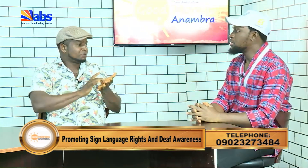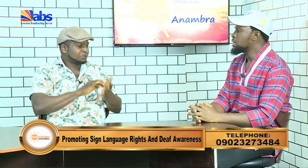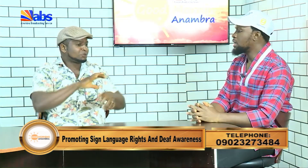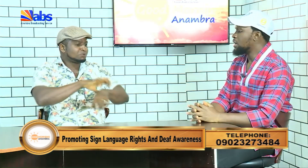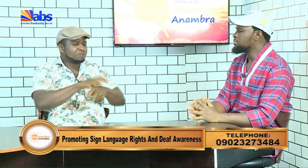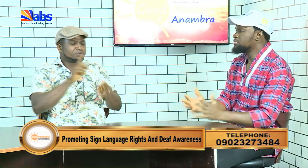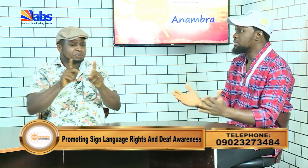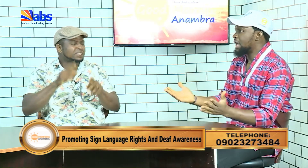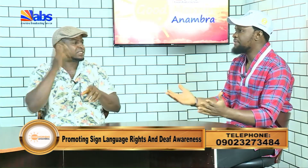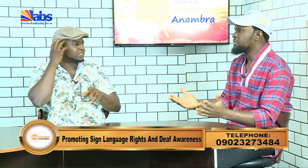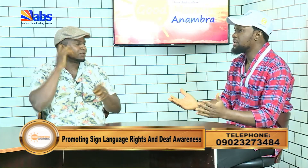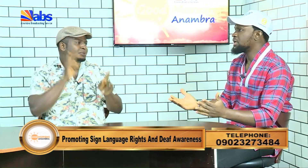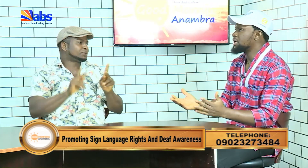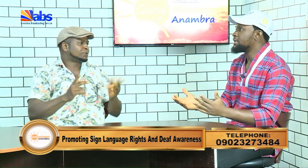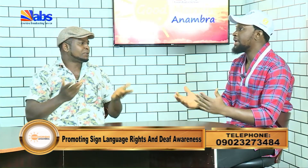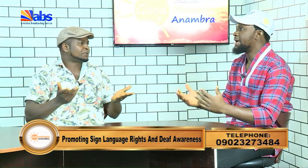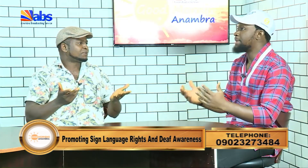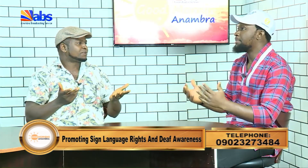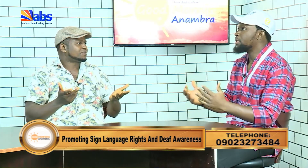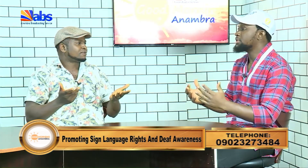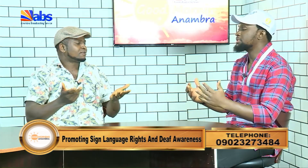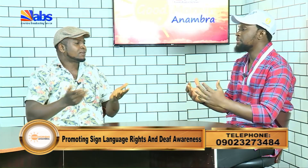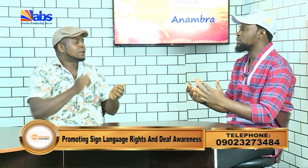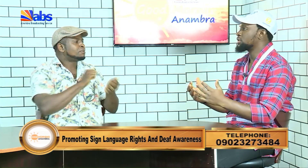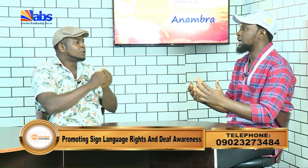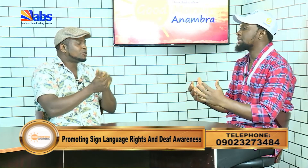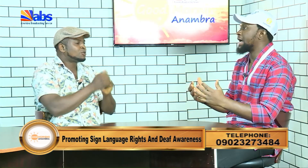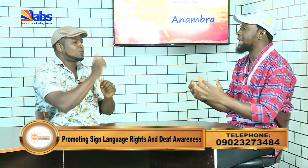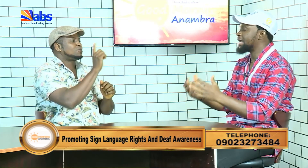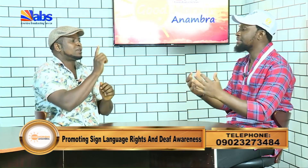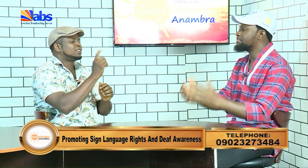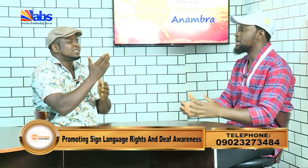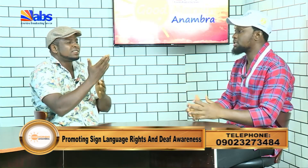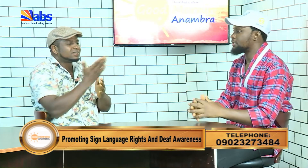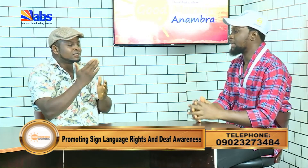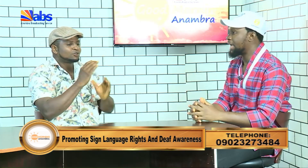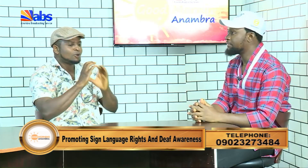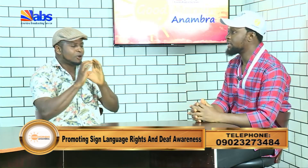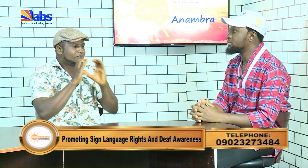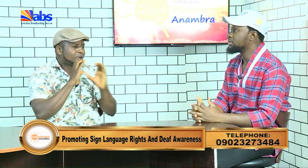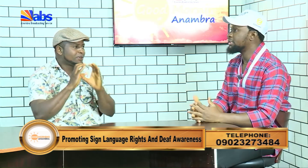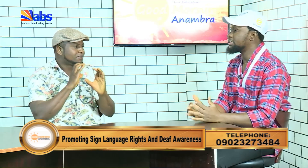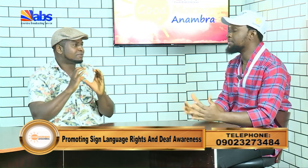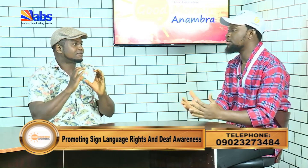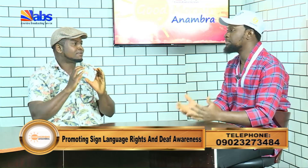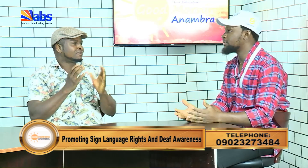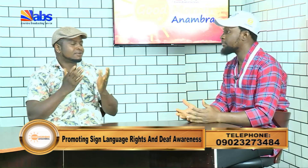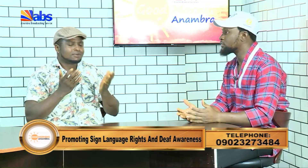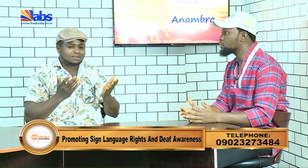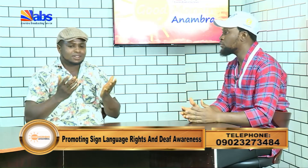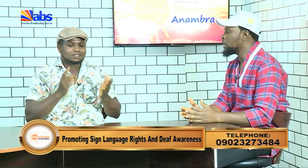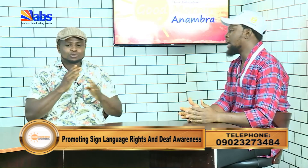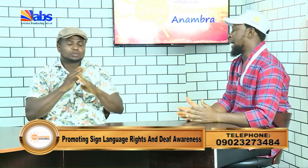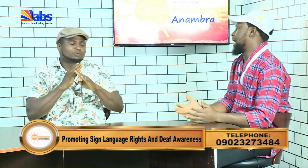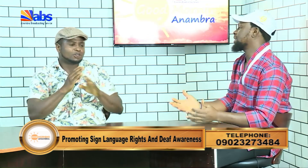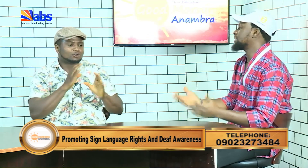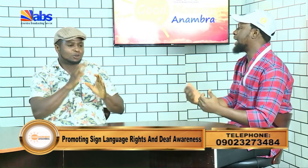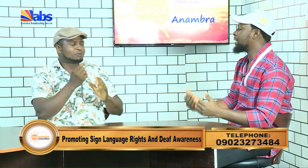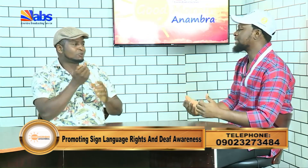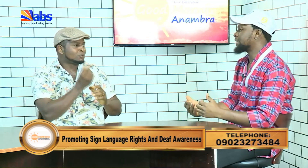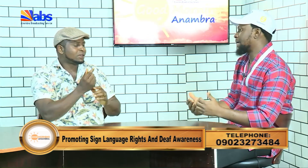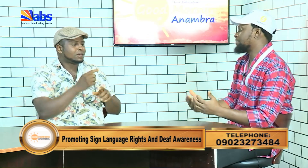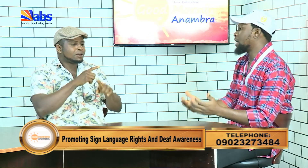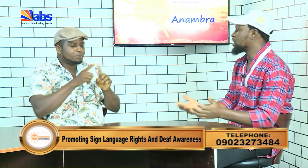So now everybody and my parents make sure that I get the best of life. They send me to the best of the school. At least